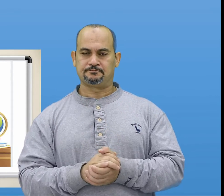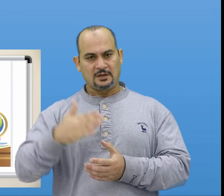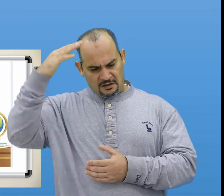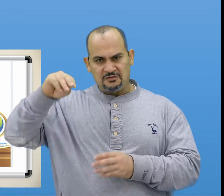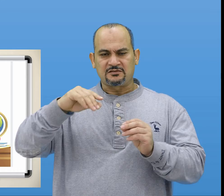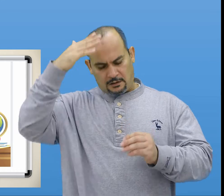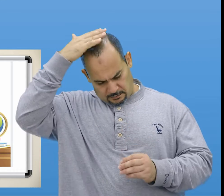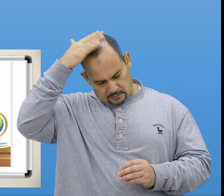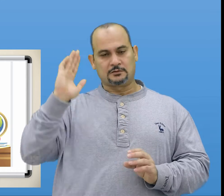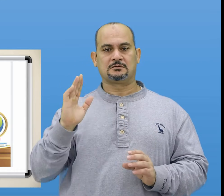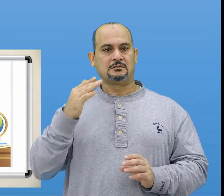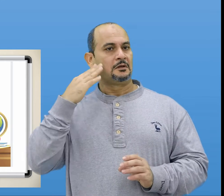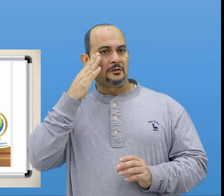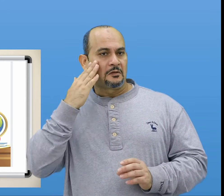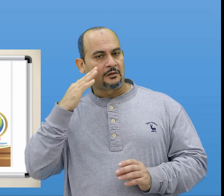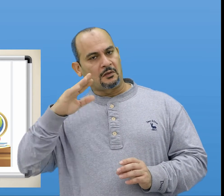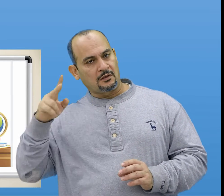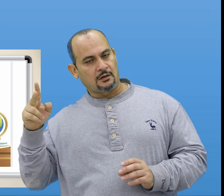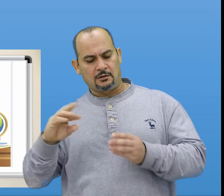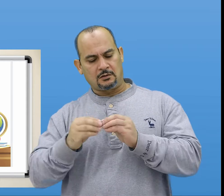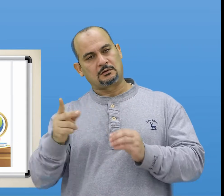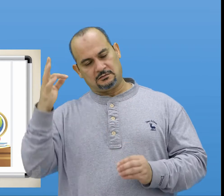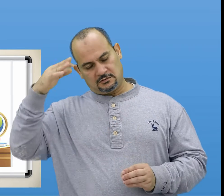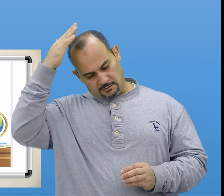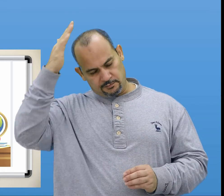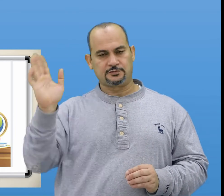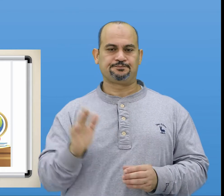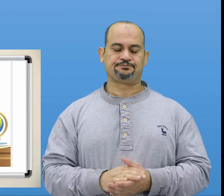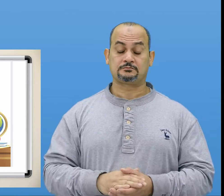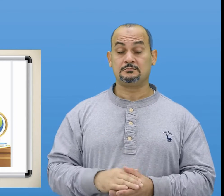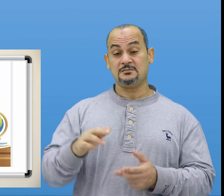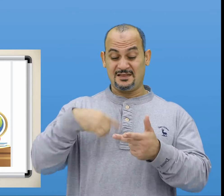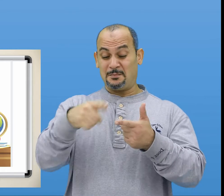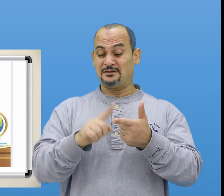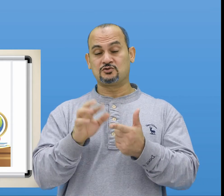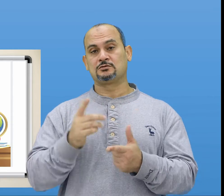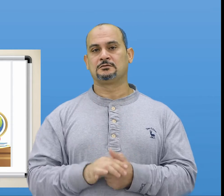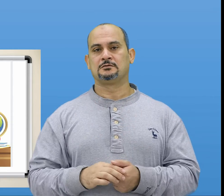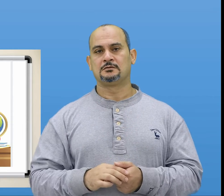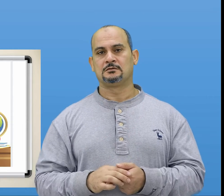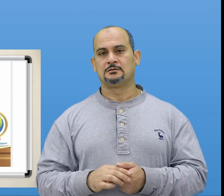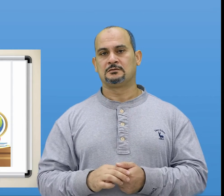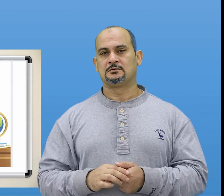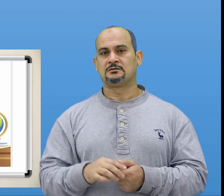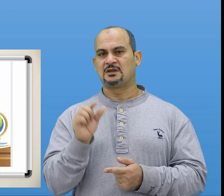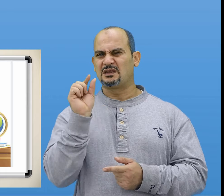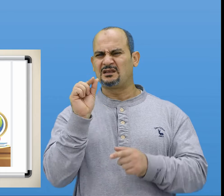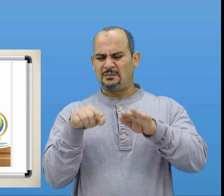in the back, and a nice furniture. So what is it? So this is the inside of a room, this inside of a